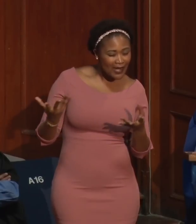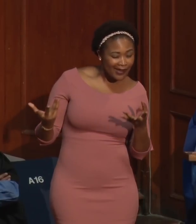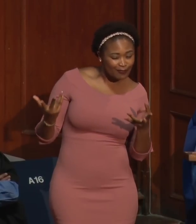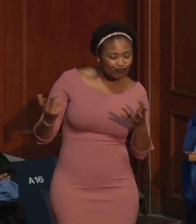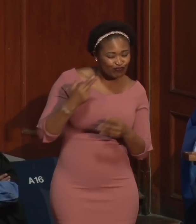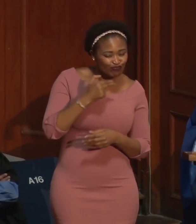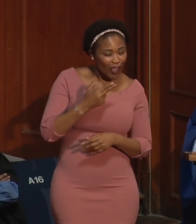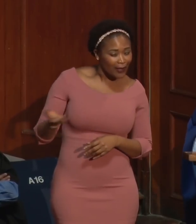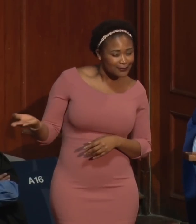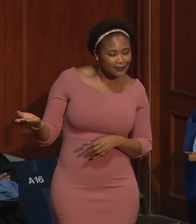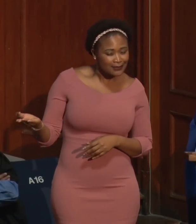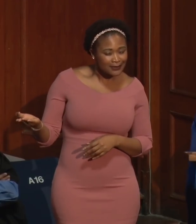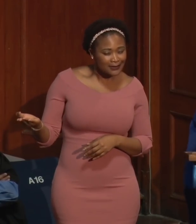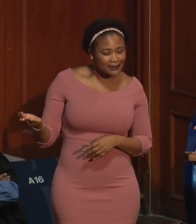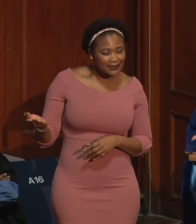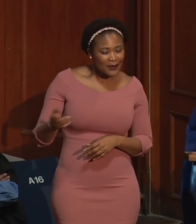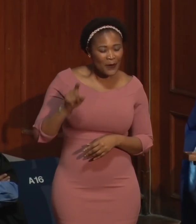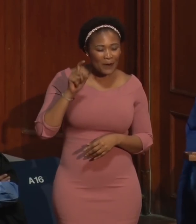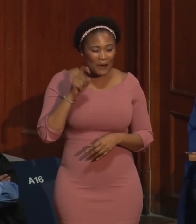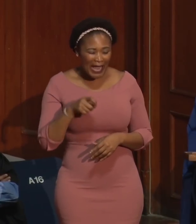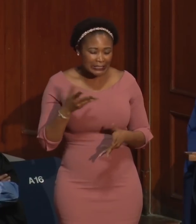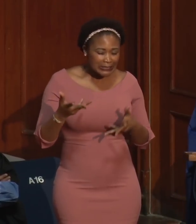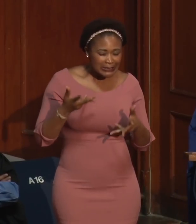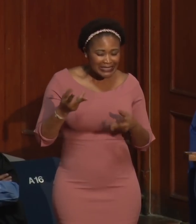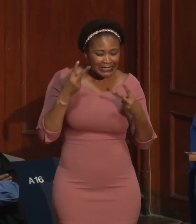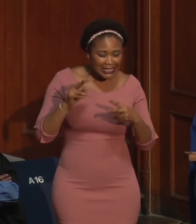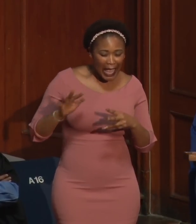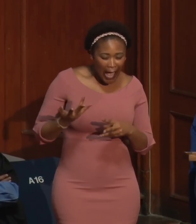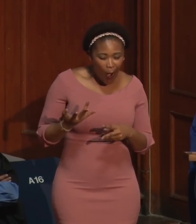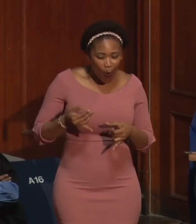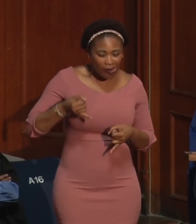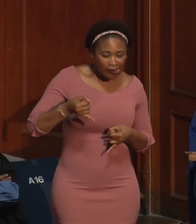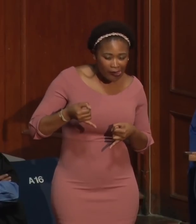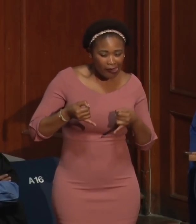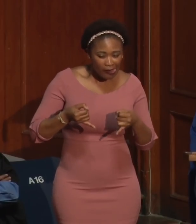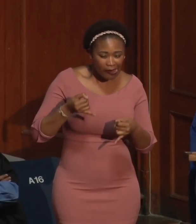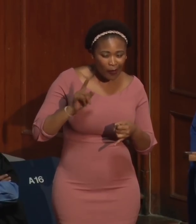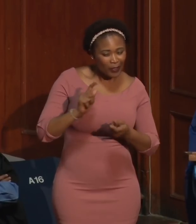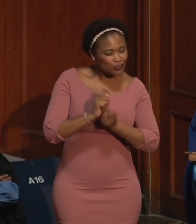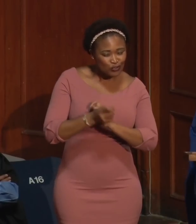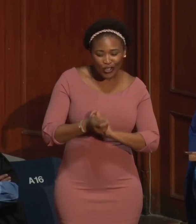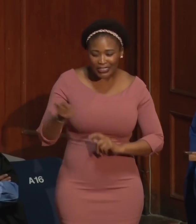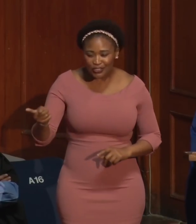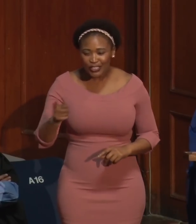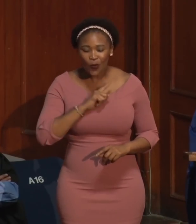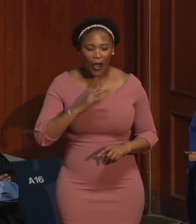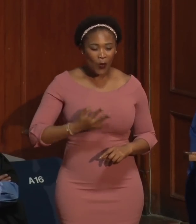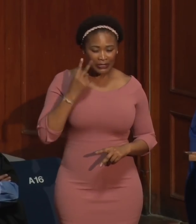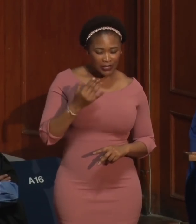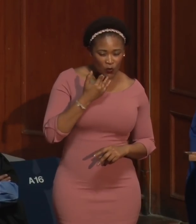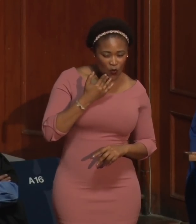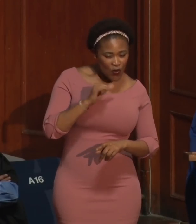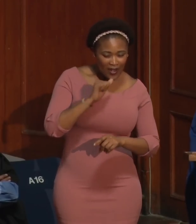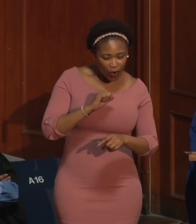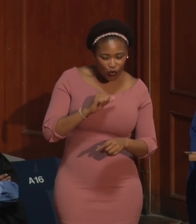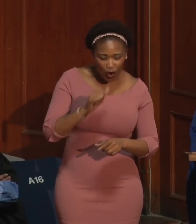know? We must find a way to make sure that these stairs are kind so we can see often who hasn't practiced and who